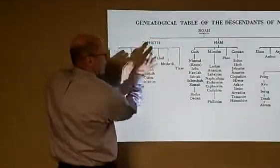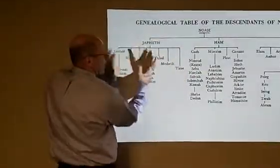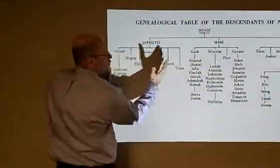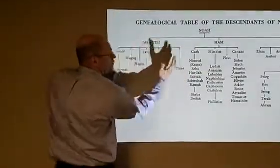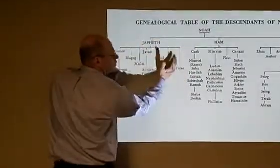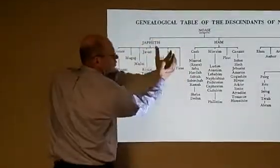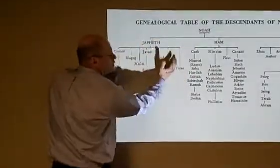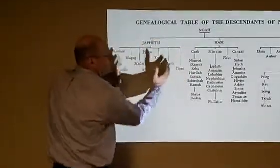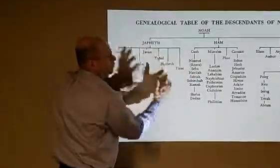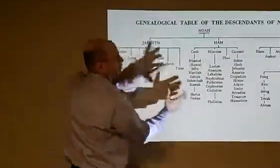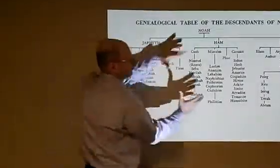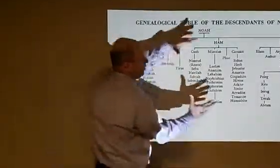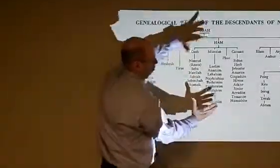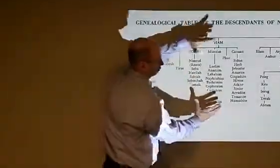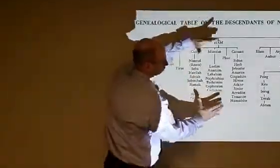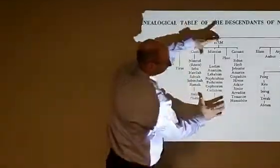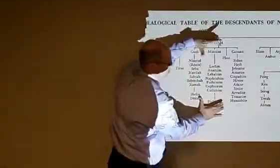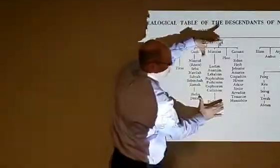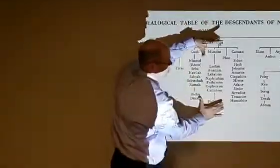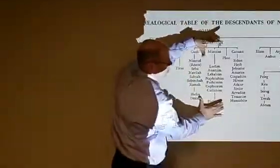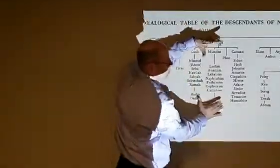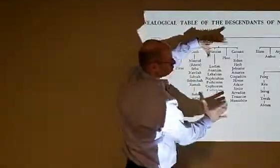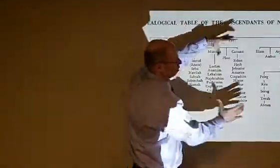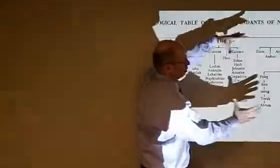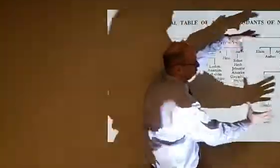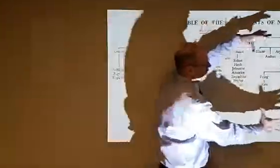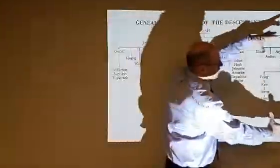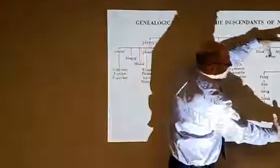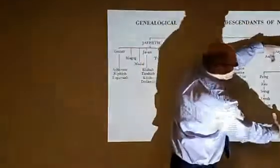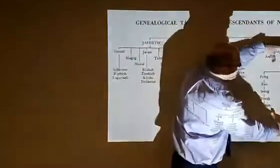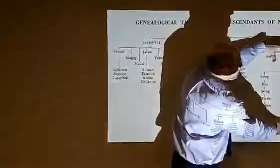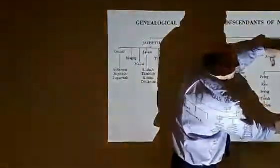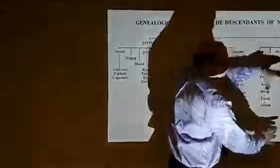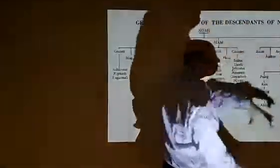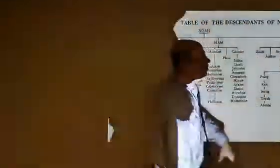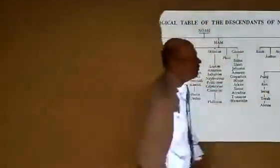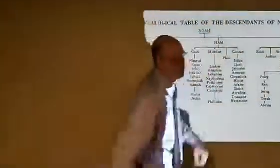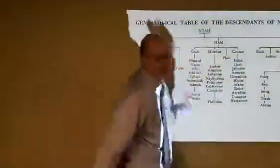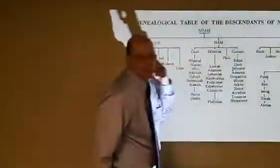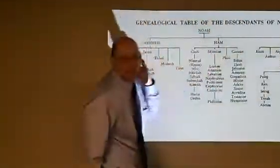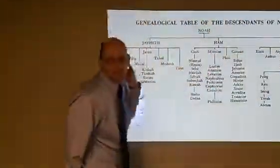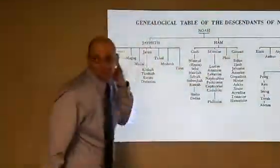all. Here's Ham, you count them all. Shem, you count them all.